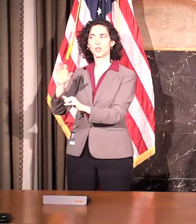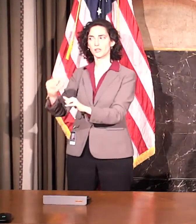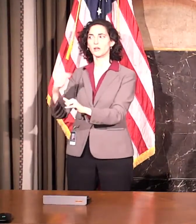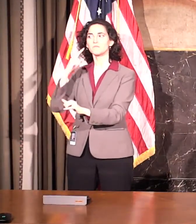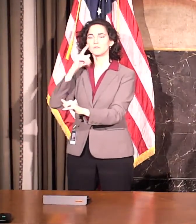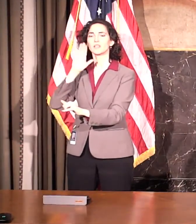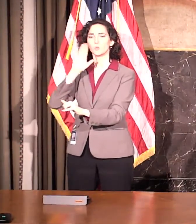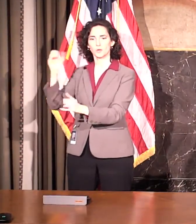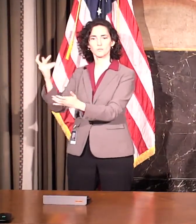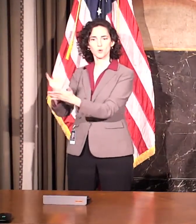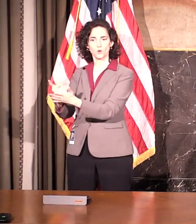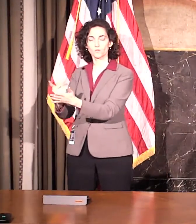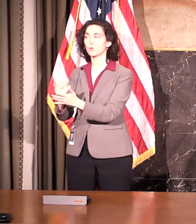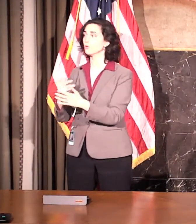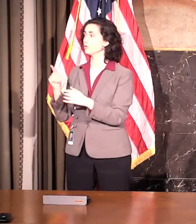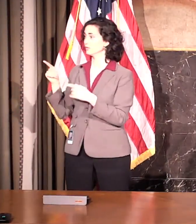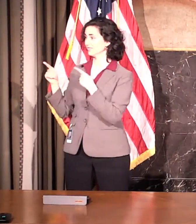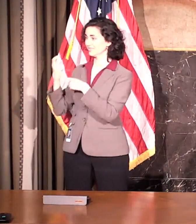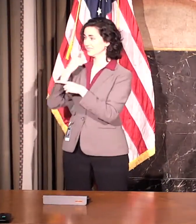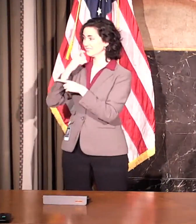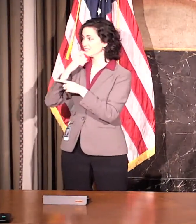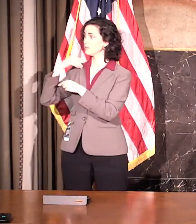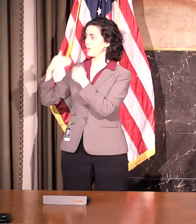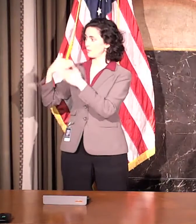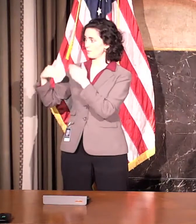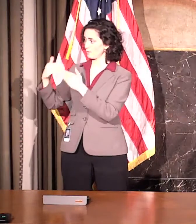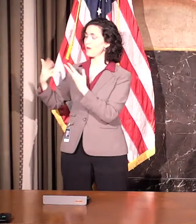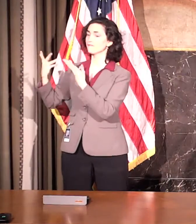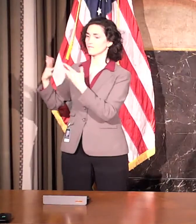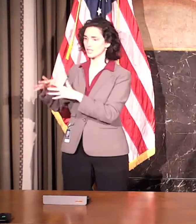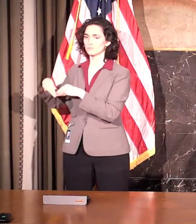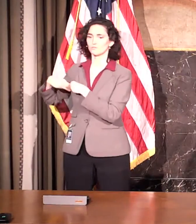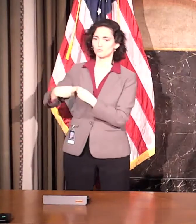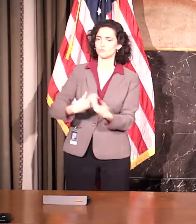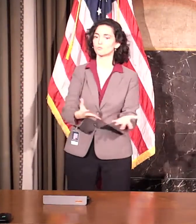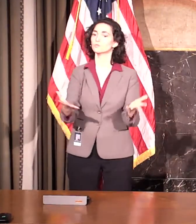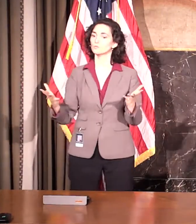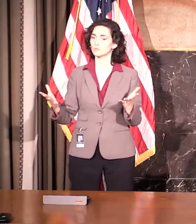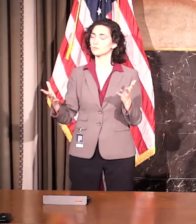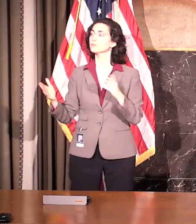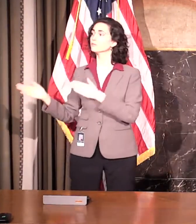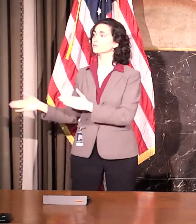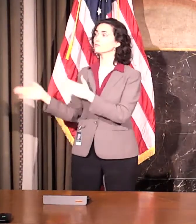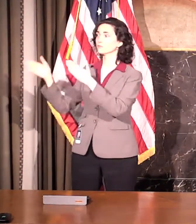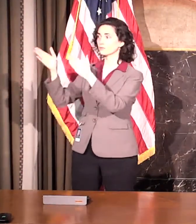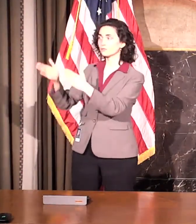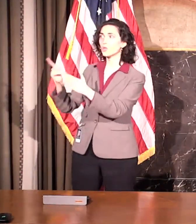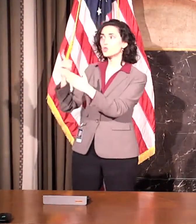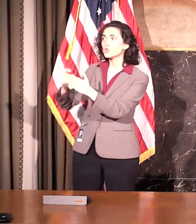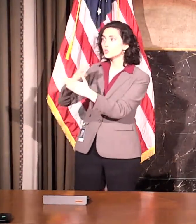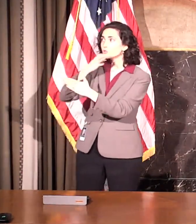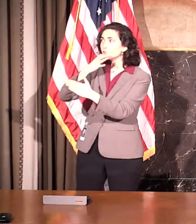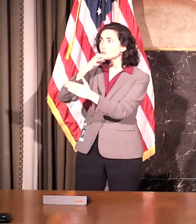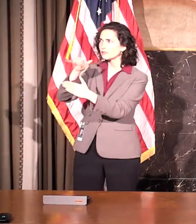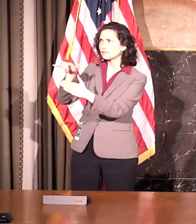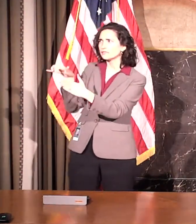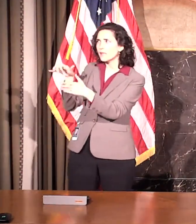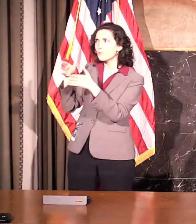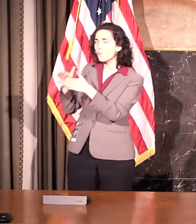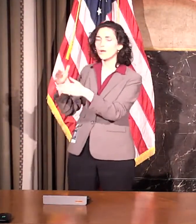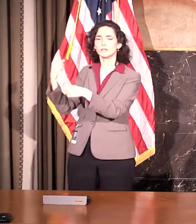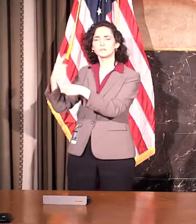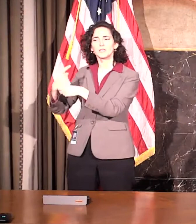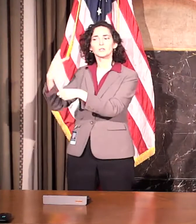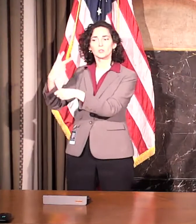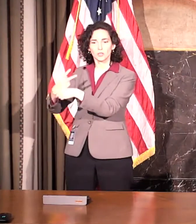point over the next day or two, we should see the EUA granted. We know then the product